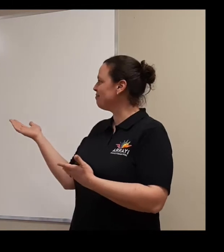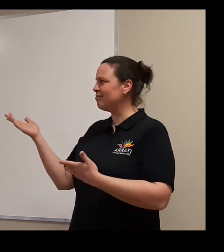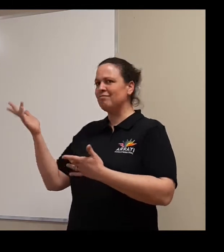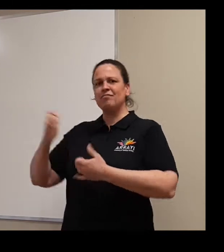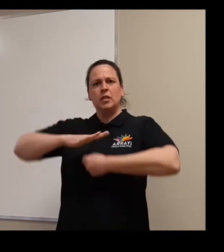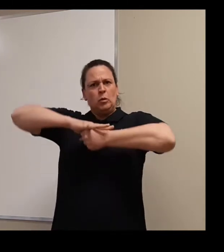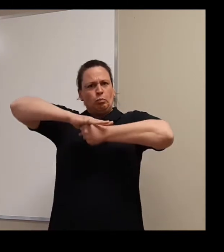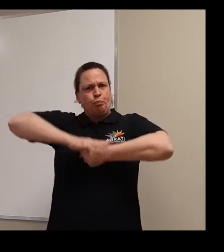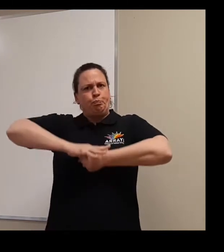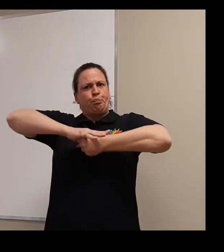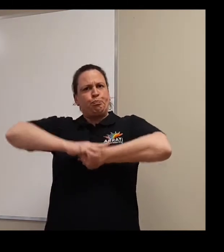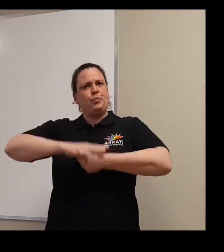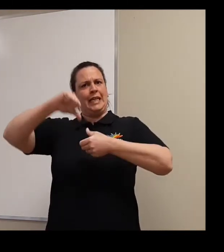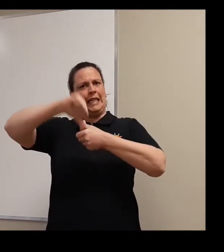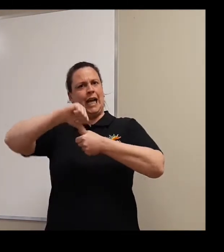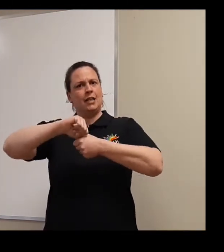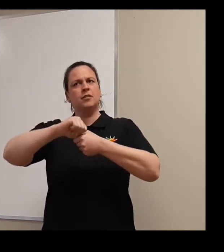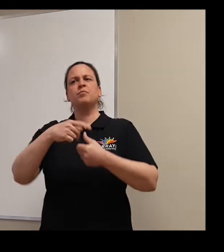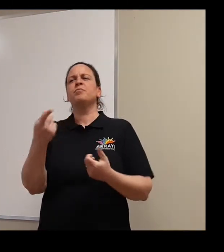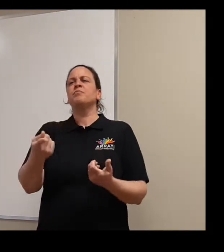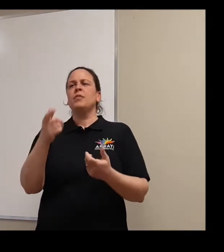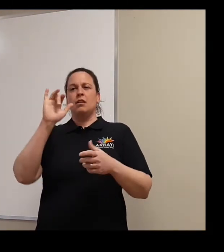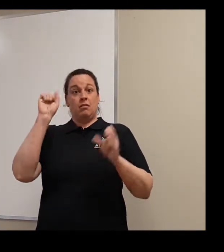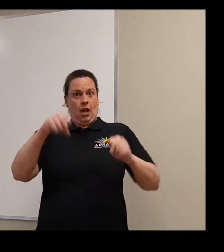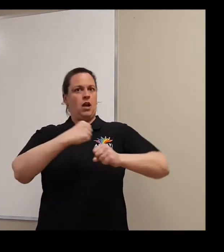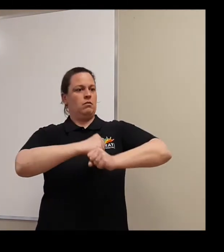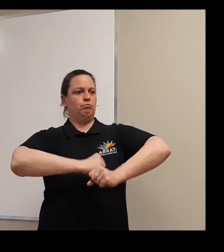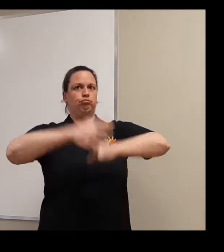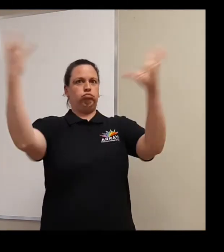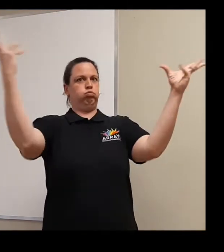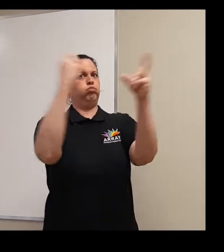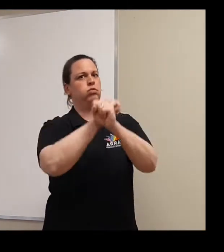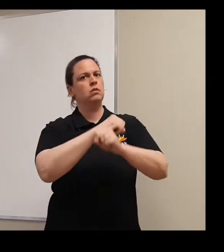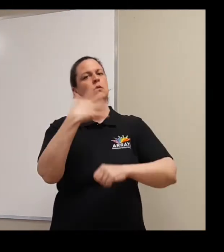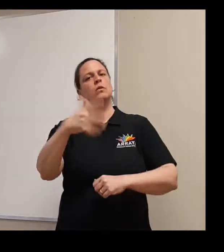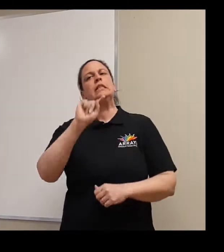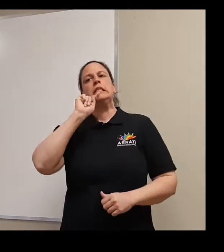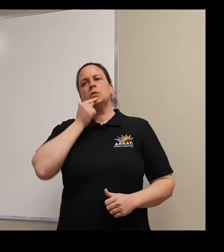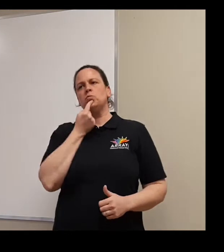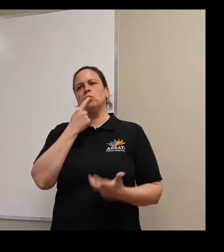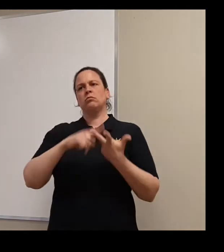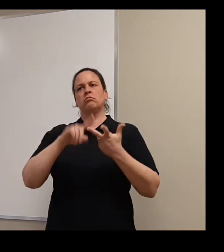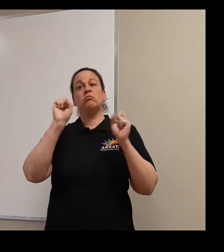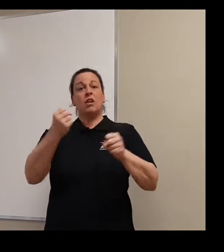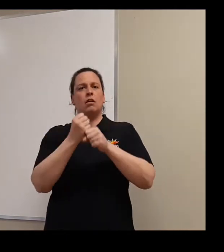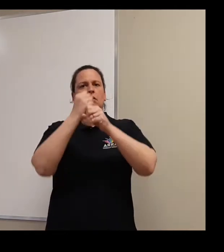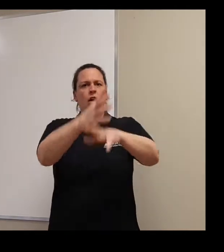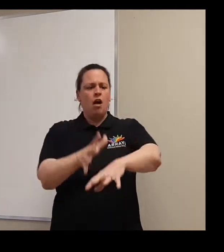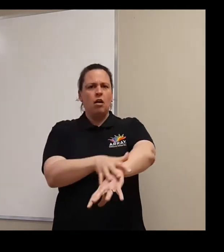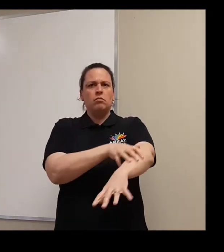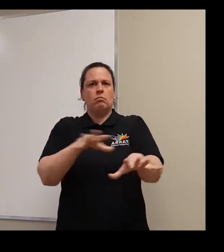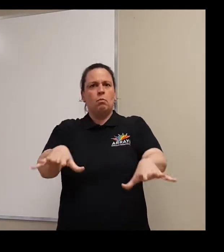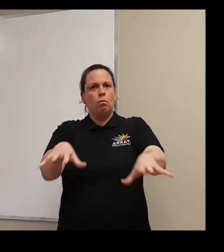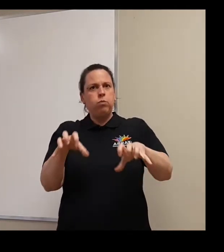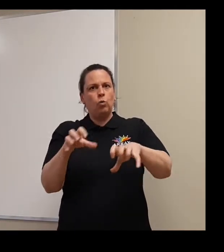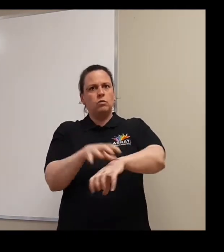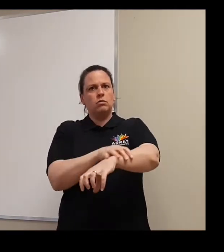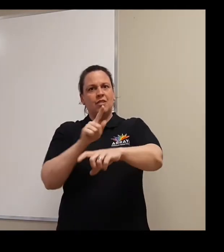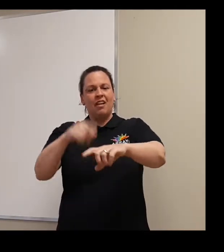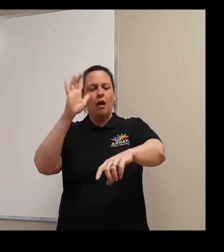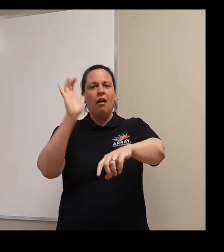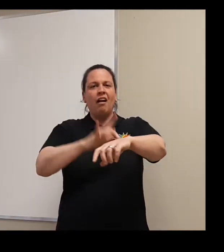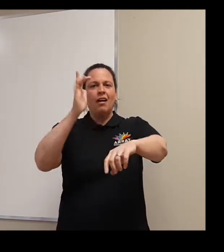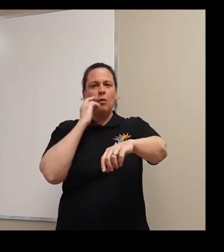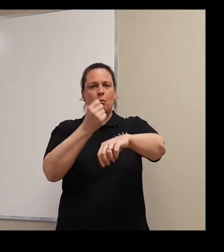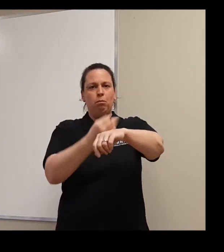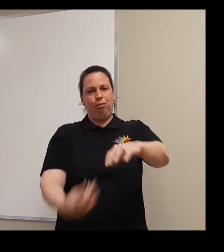gas and explosive. Compressed gas can explode. It's something that can be very